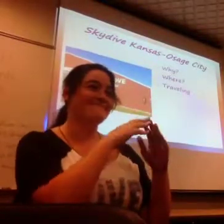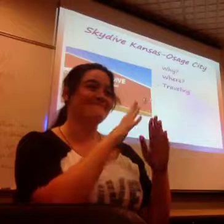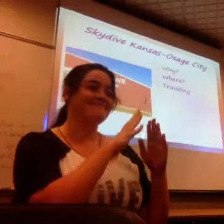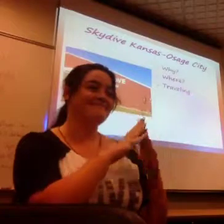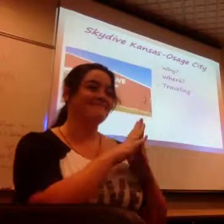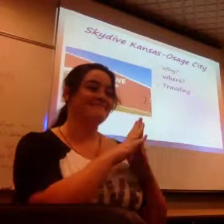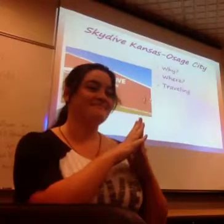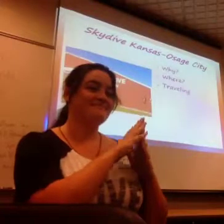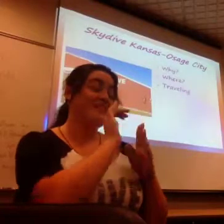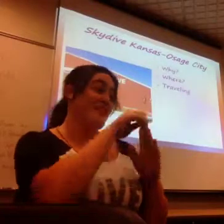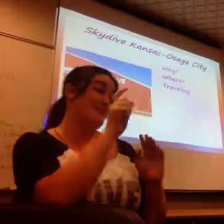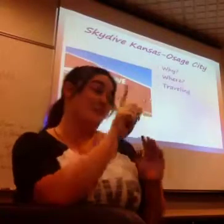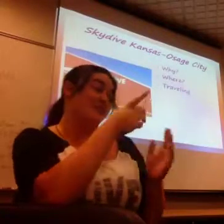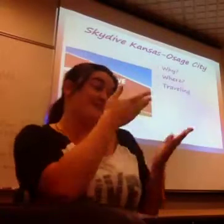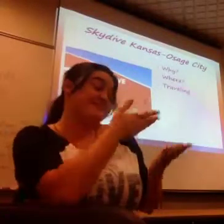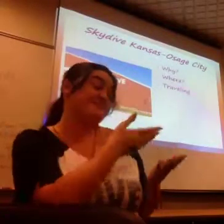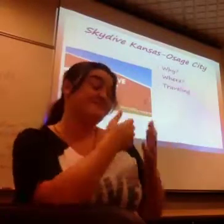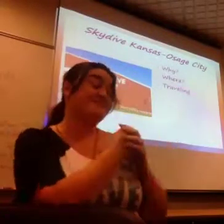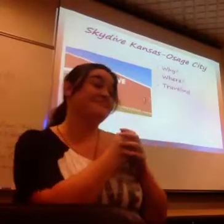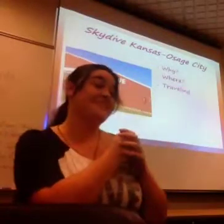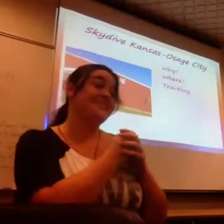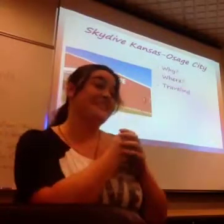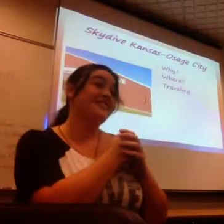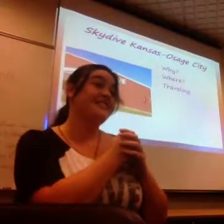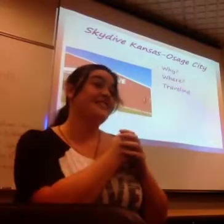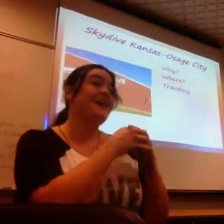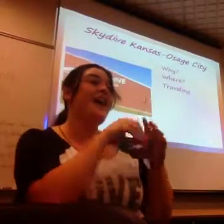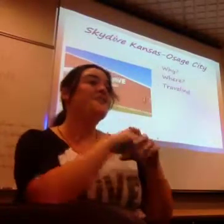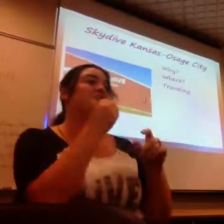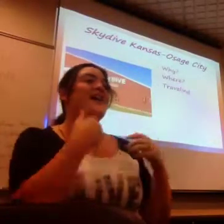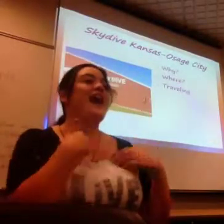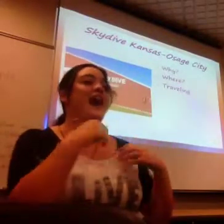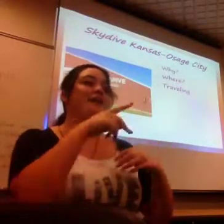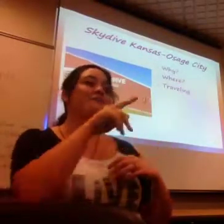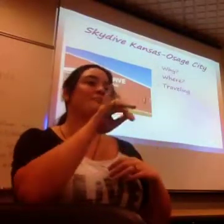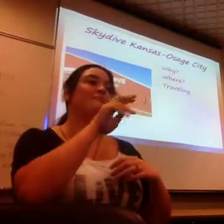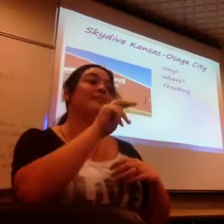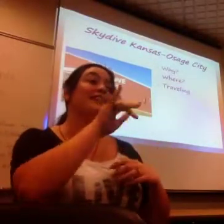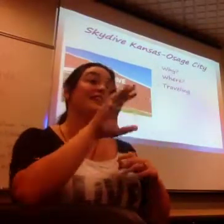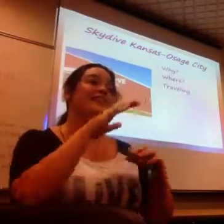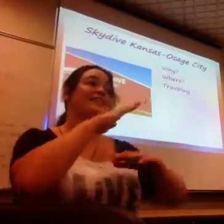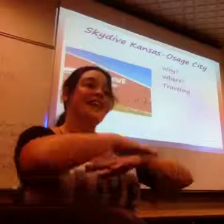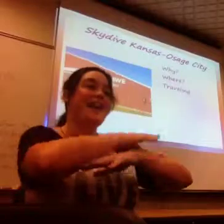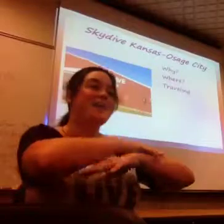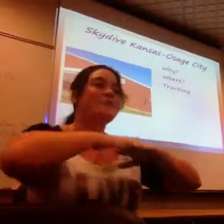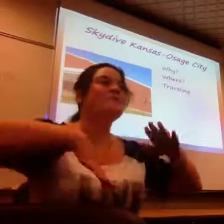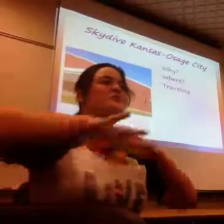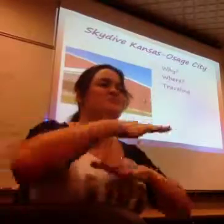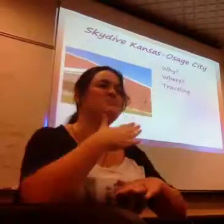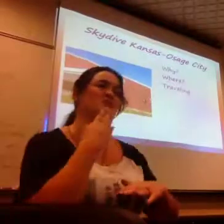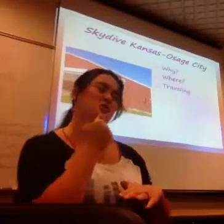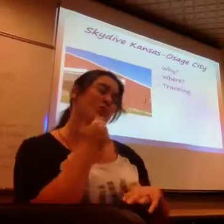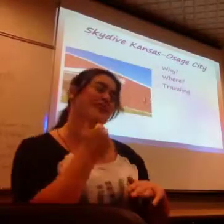yeah, that's where it's at. Outside they have picnic tables, and then they have the airplane, whatever. It's pretty sweet. The first thing when I walked